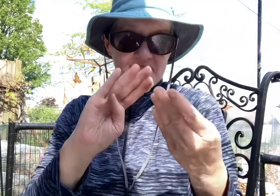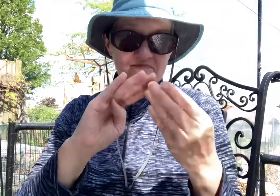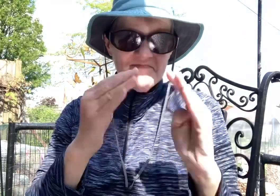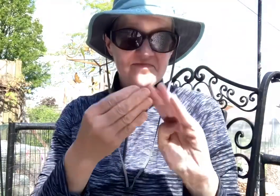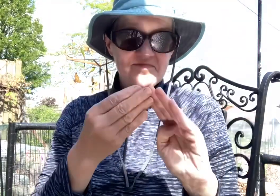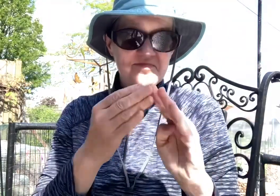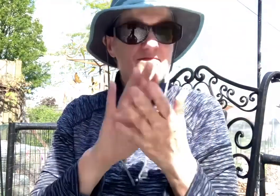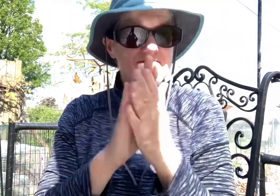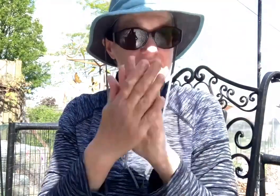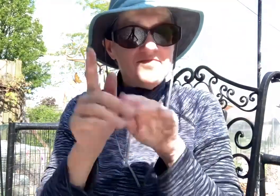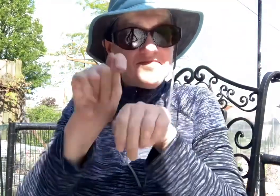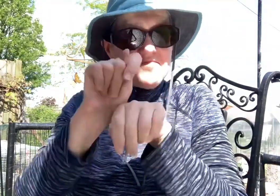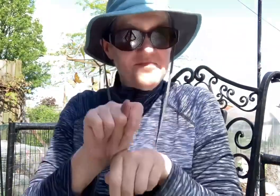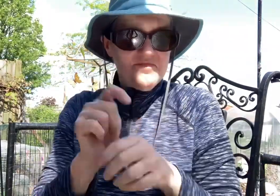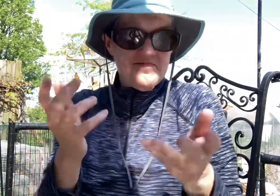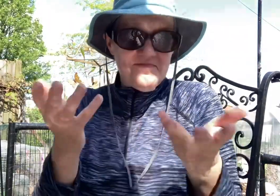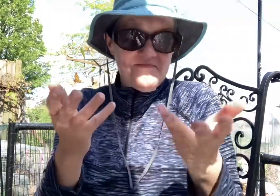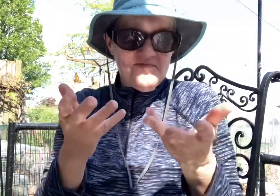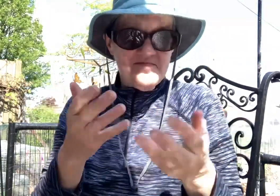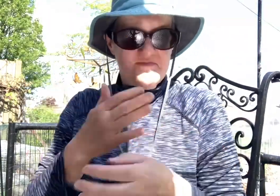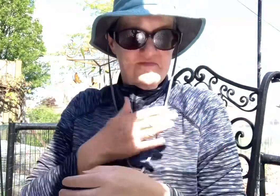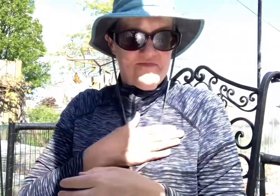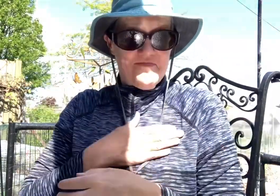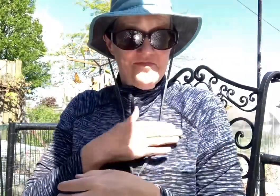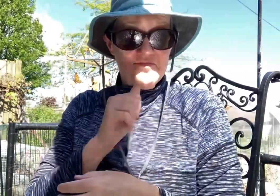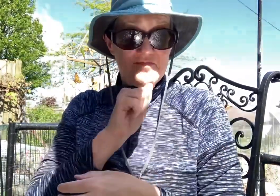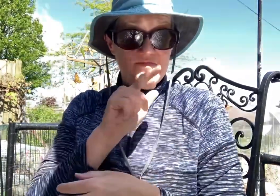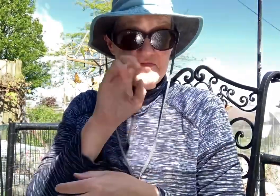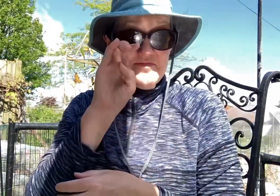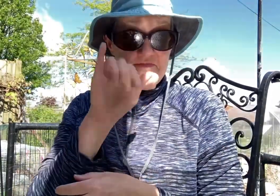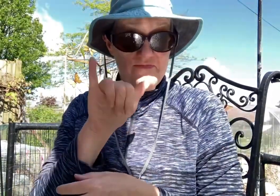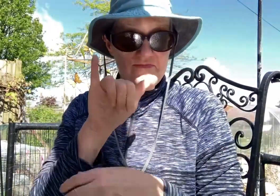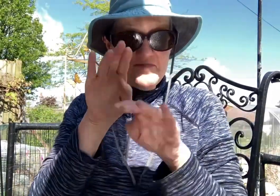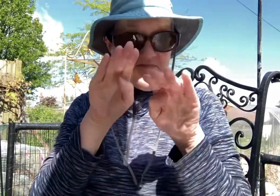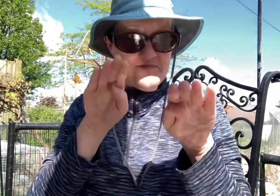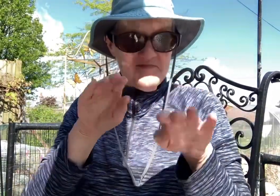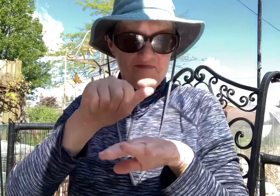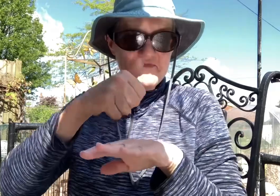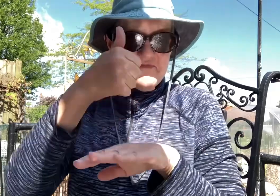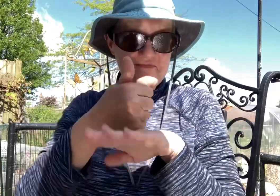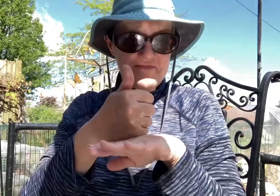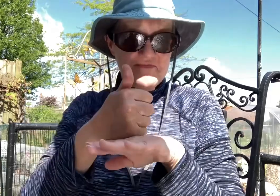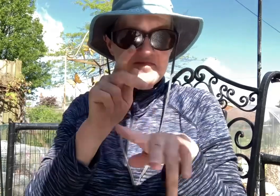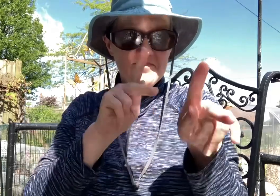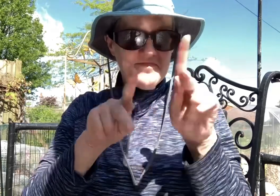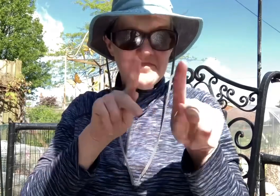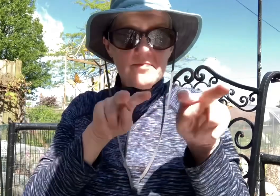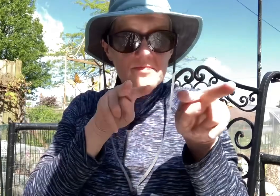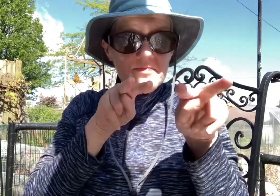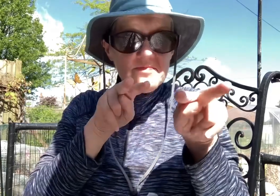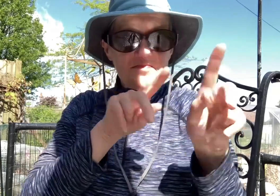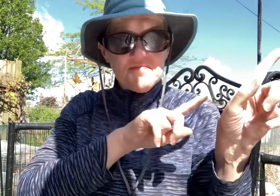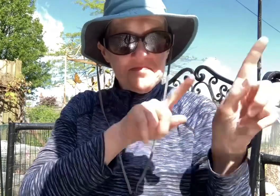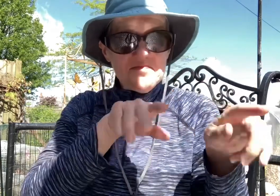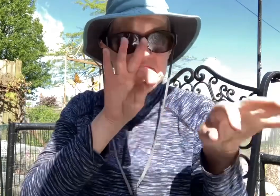going to give away free to the community. It's become a tradition here. Out in the alley, I have a shelf set up and